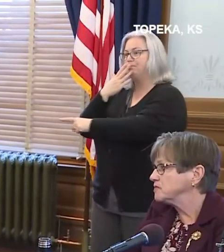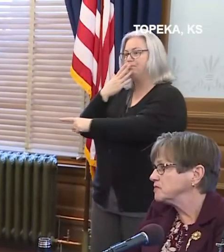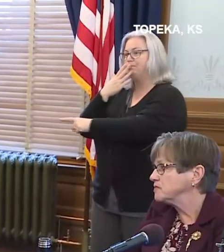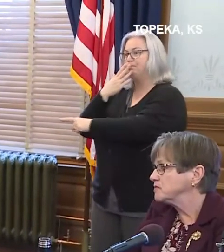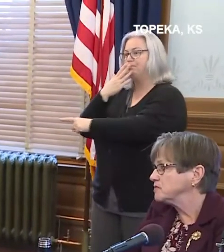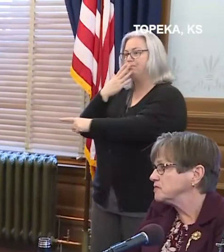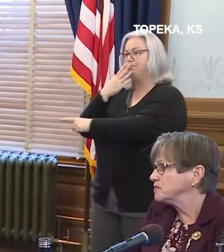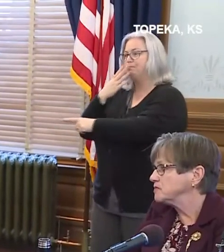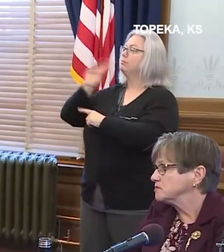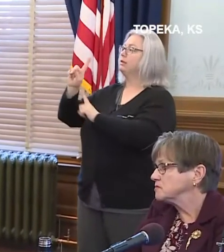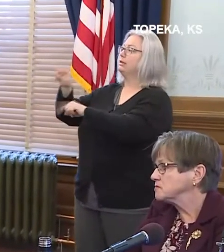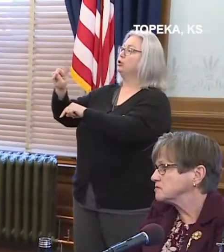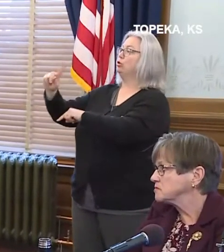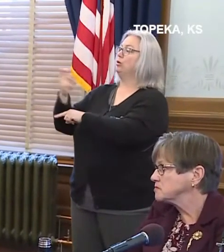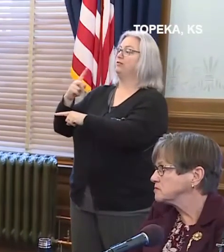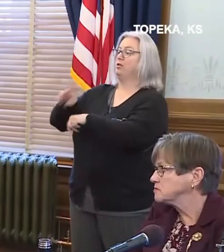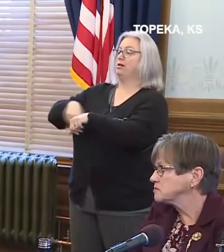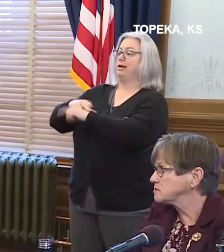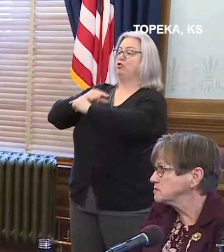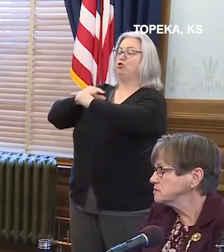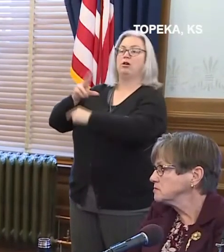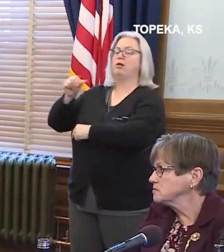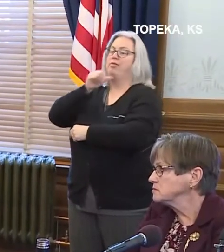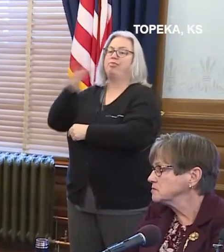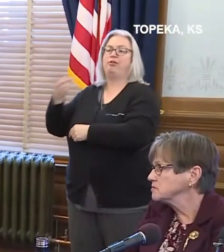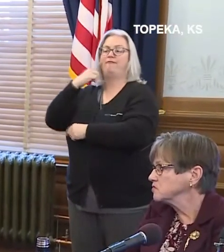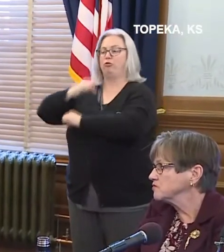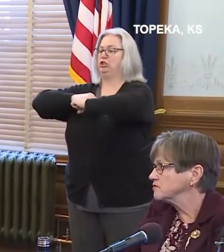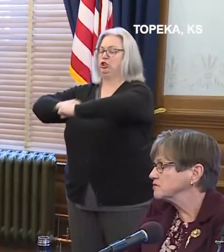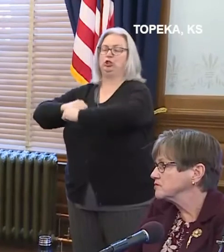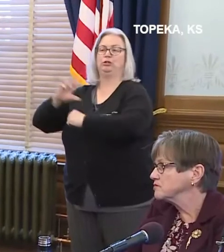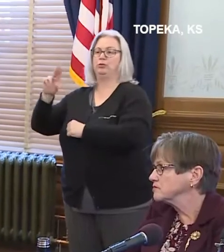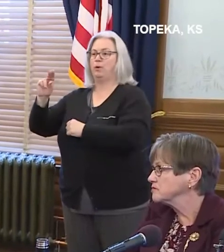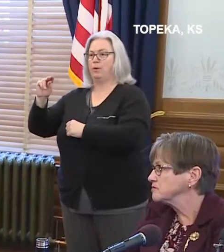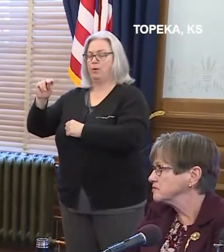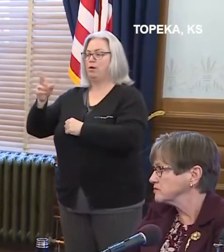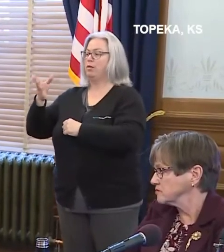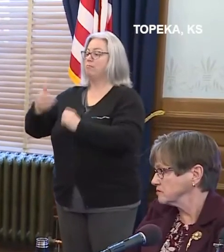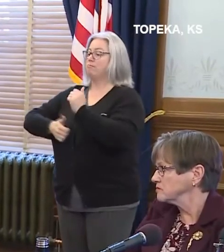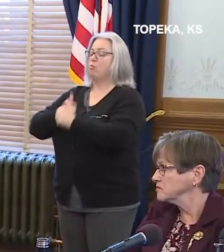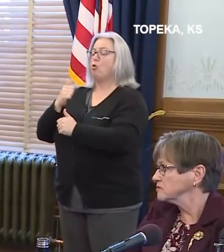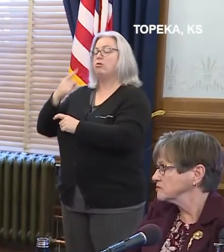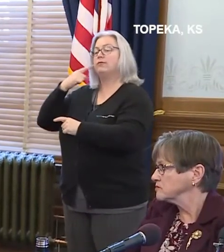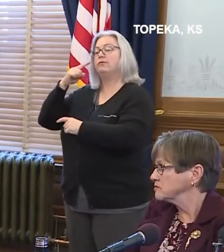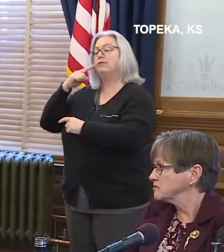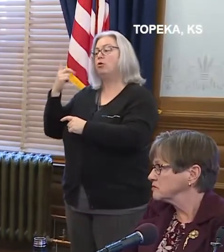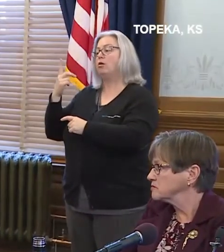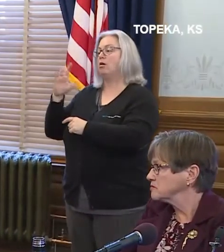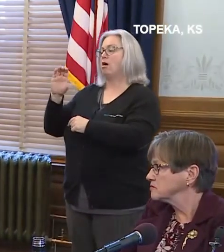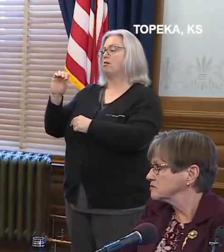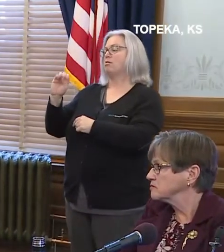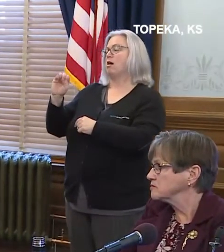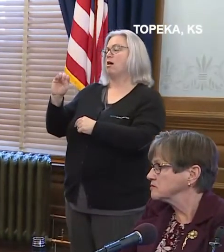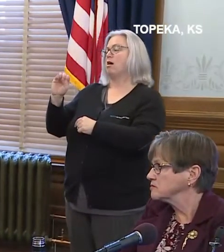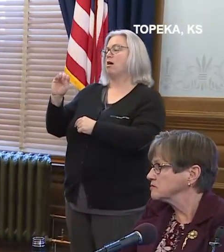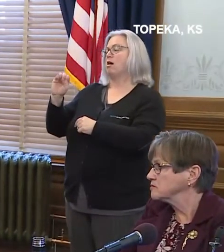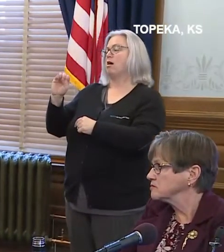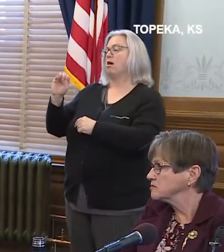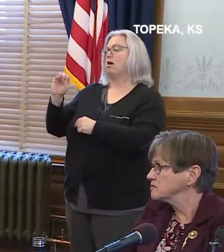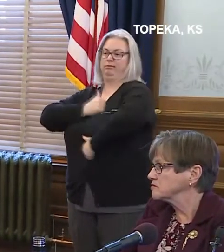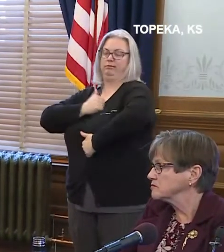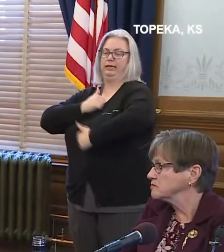answer to your question about the National Guard, no, they are not there as a security force. They are there. They're mostly combat medics that are